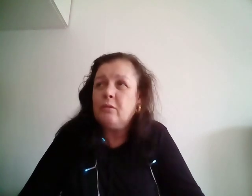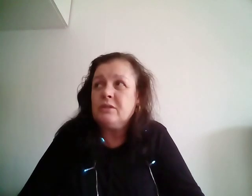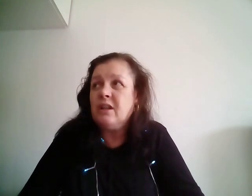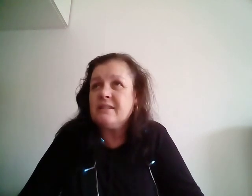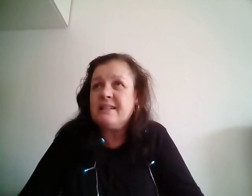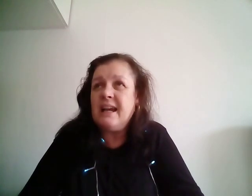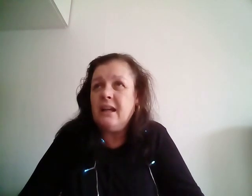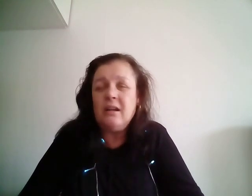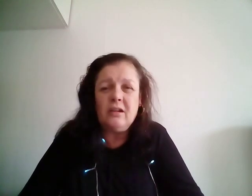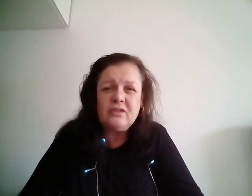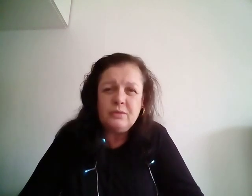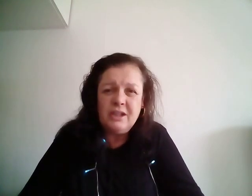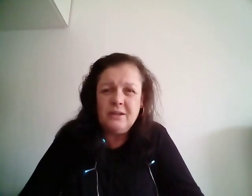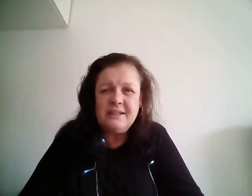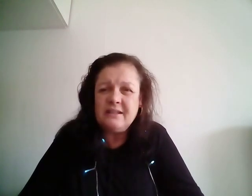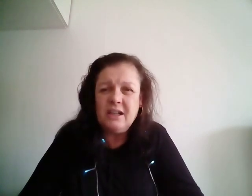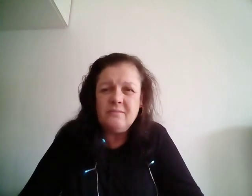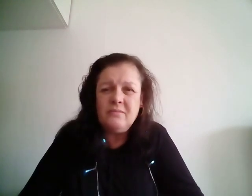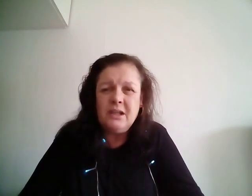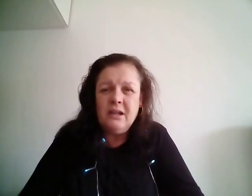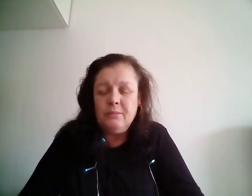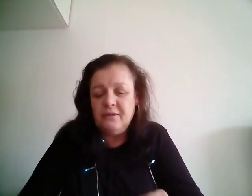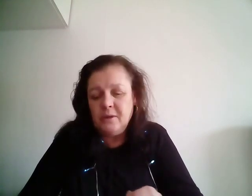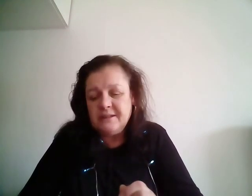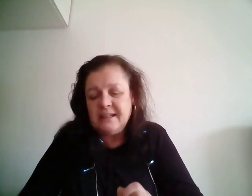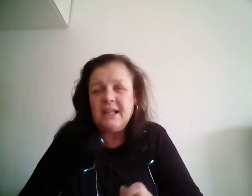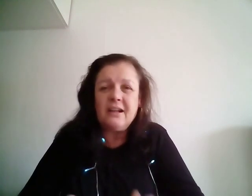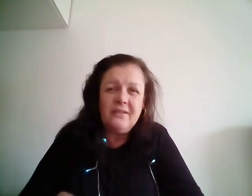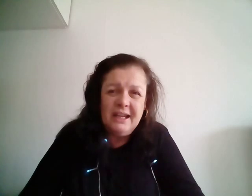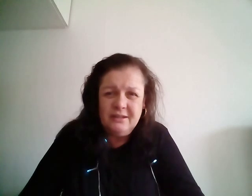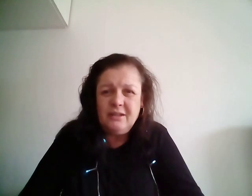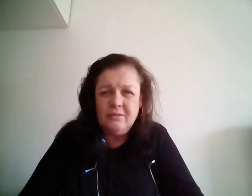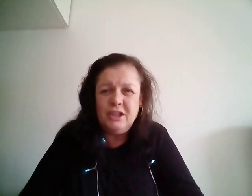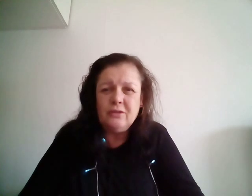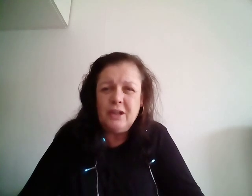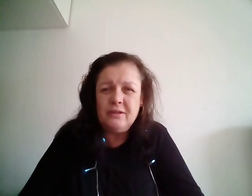I would not say a lot would know this, no. But if you was to click on there, you'll